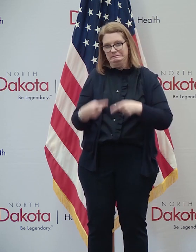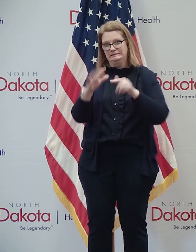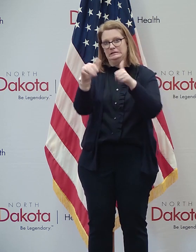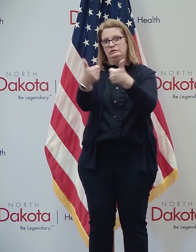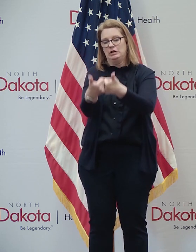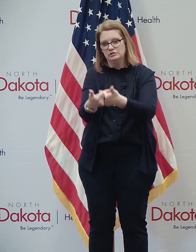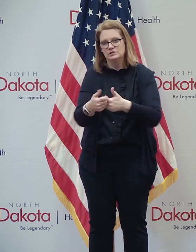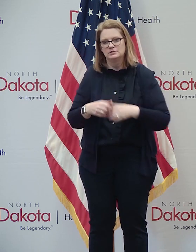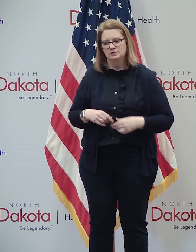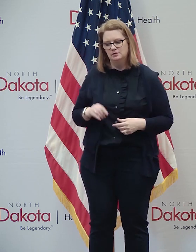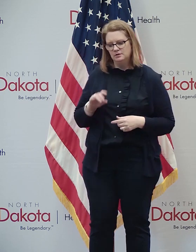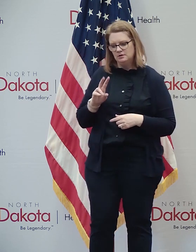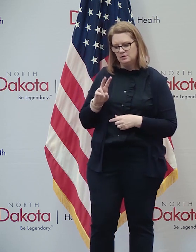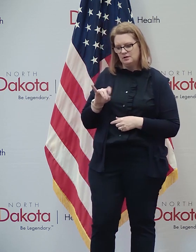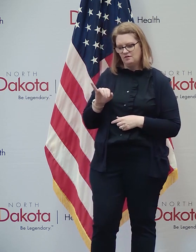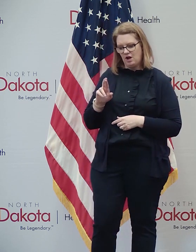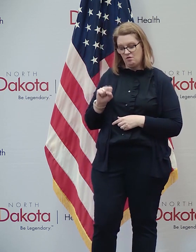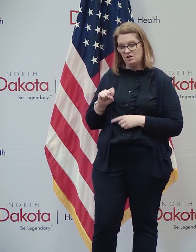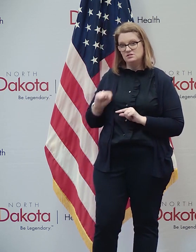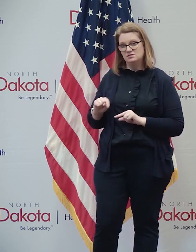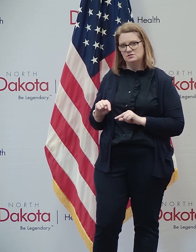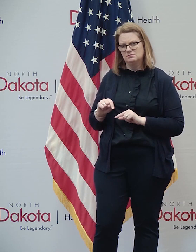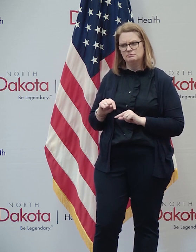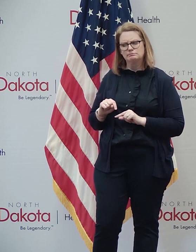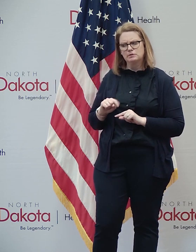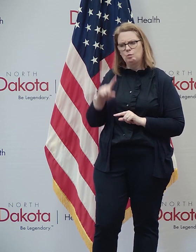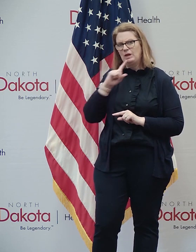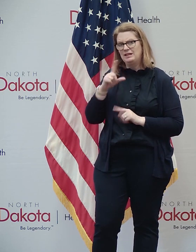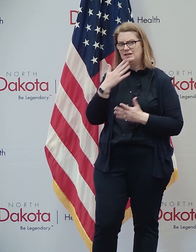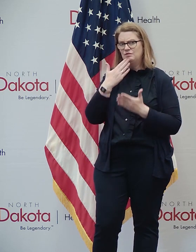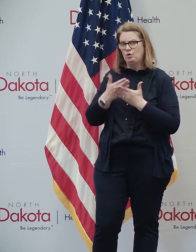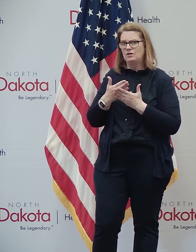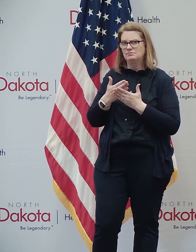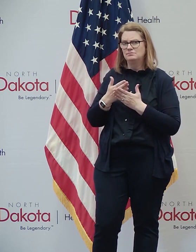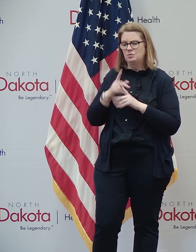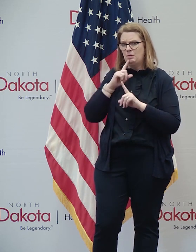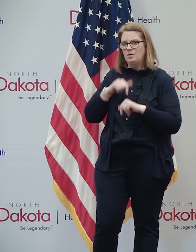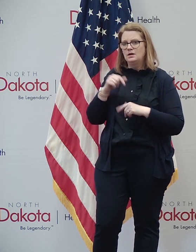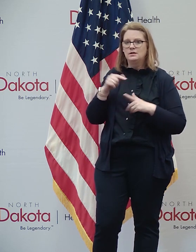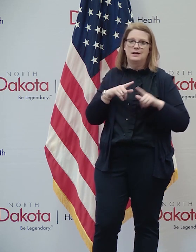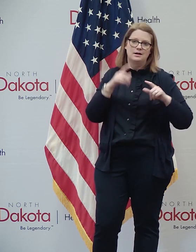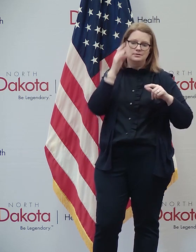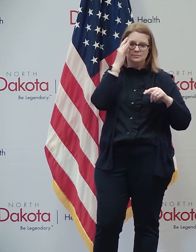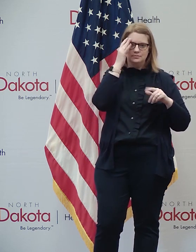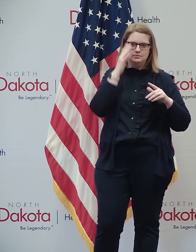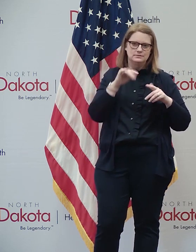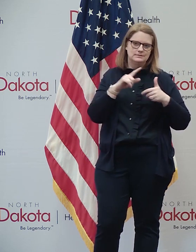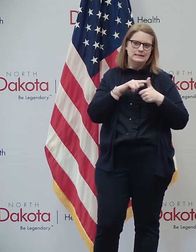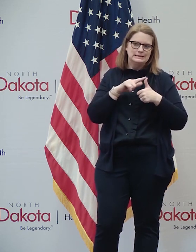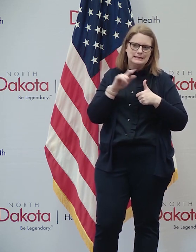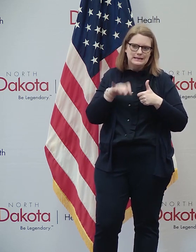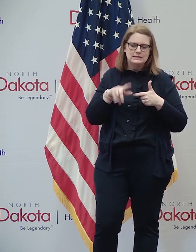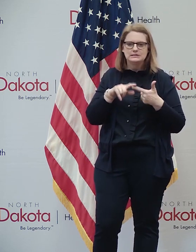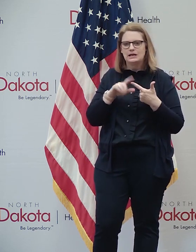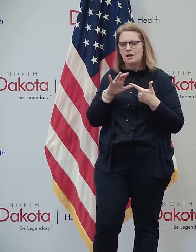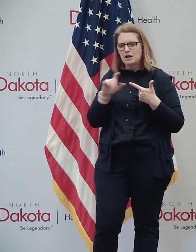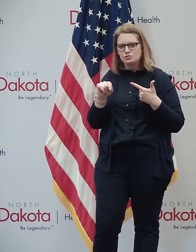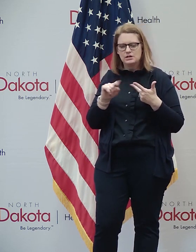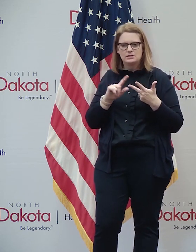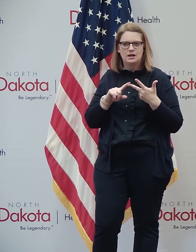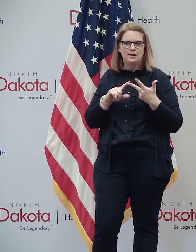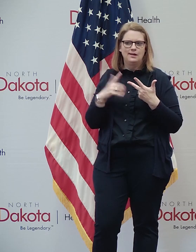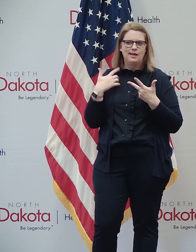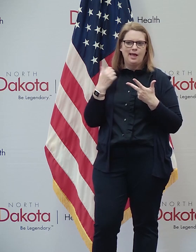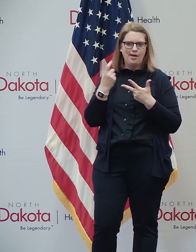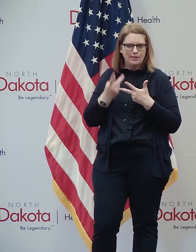getting those sectors going and growing again, because that's going to be the bigger long-term challenge for our state. I'd